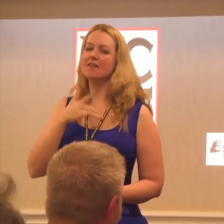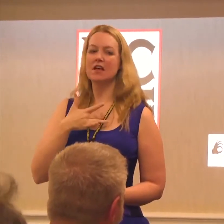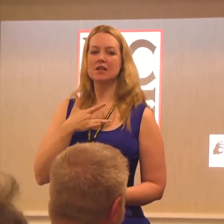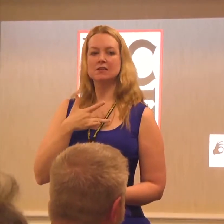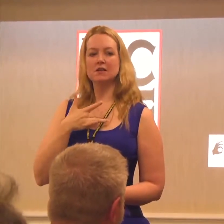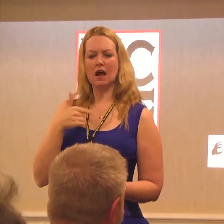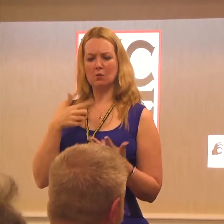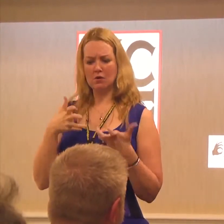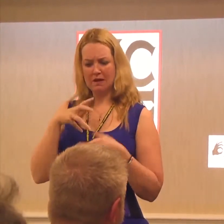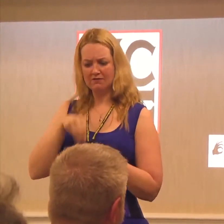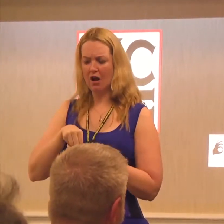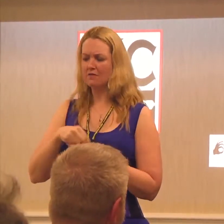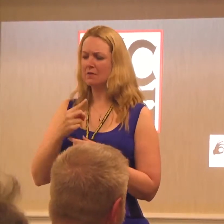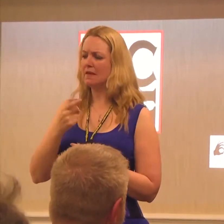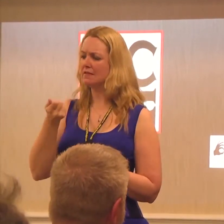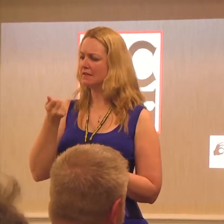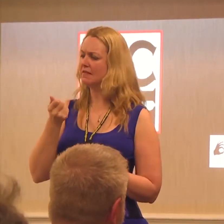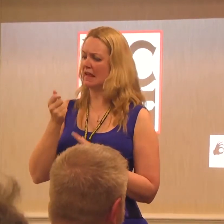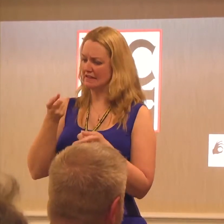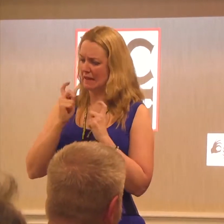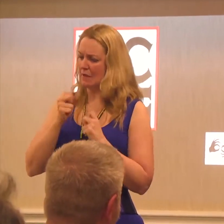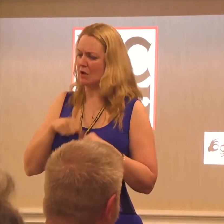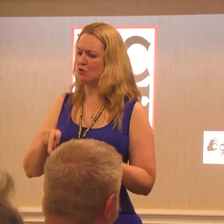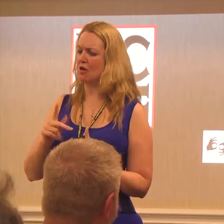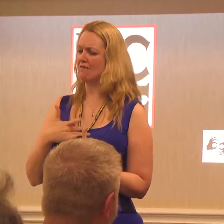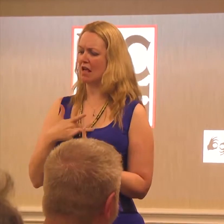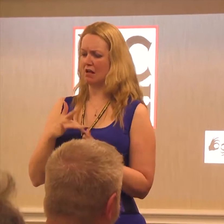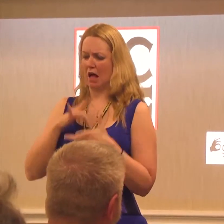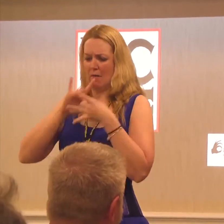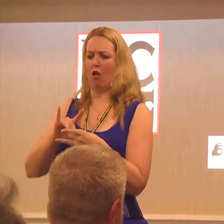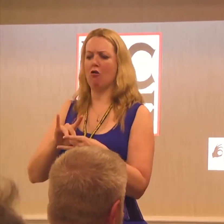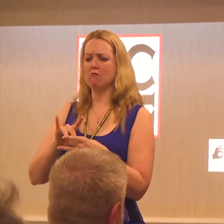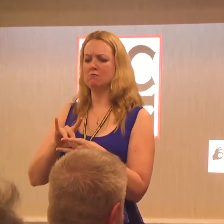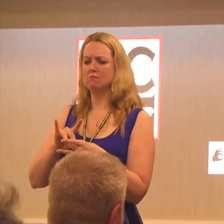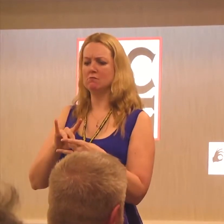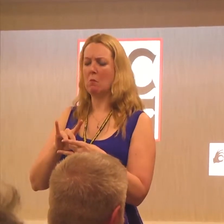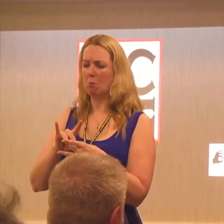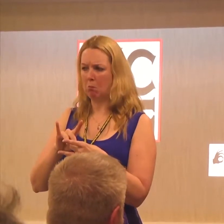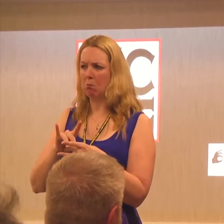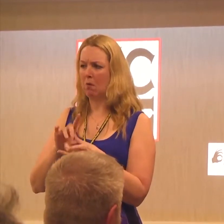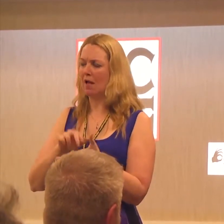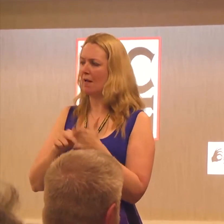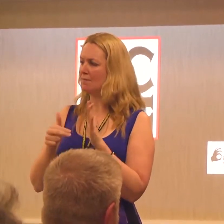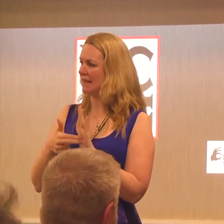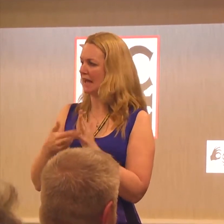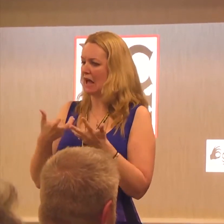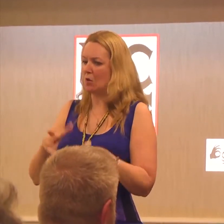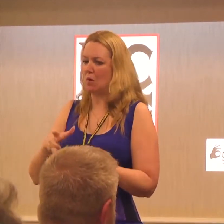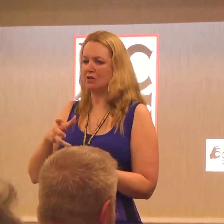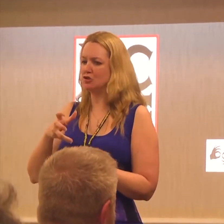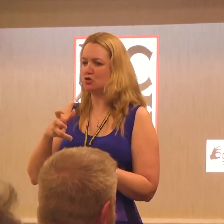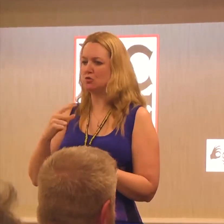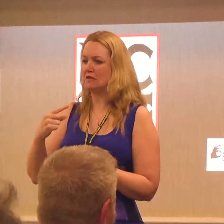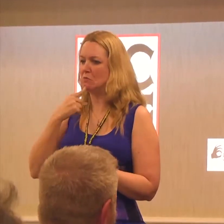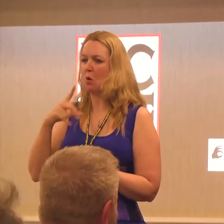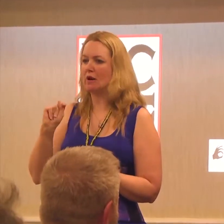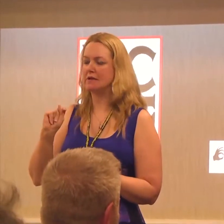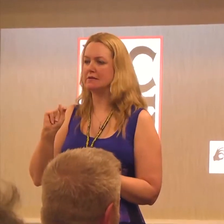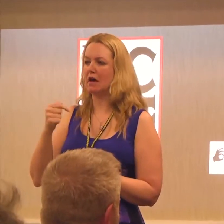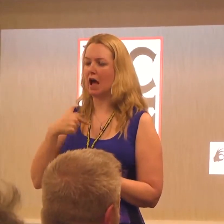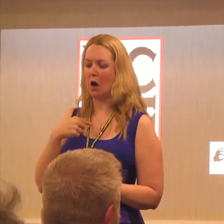wanted to be a part of something that gave me an opportunity to feel like I belonged, then I would not disappoint it. I would embrace